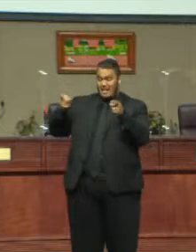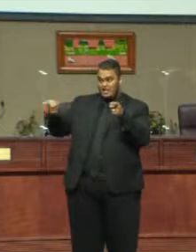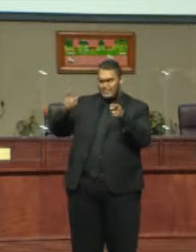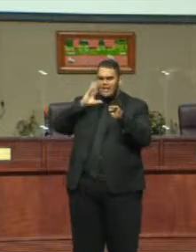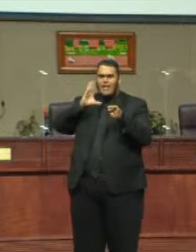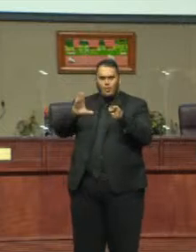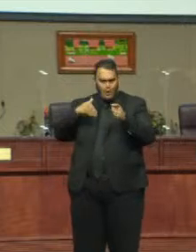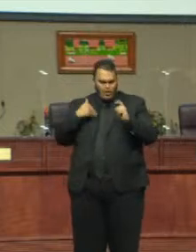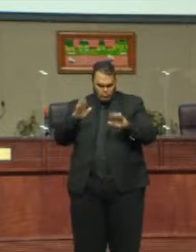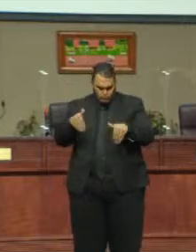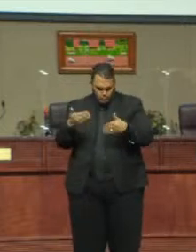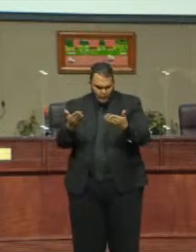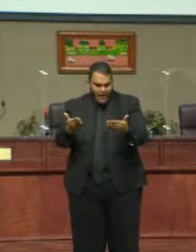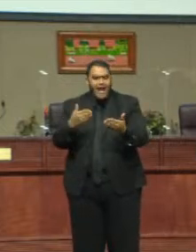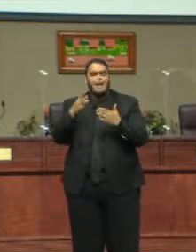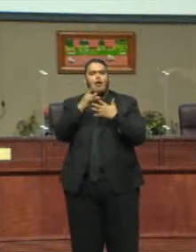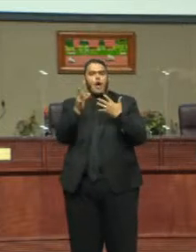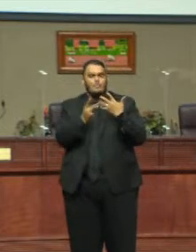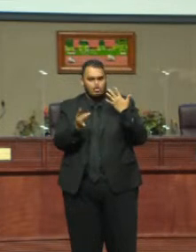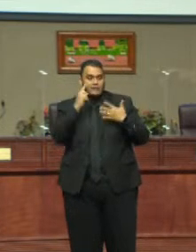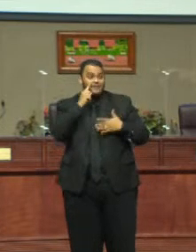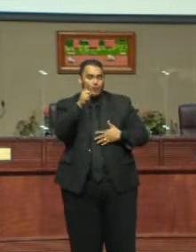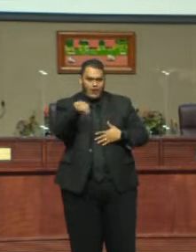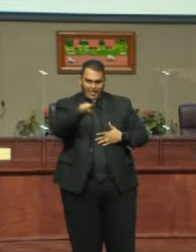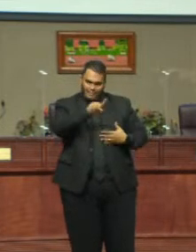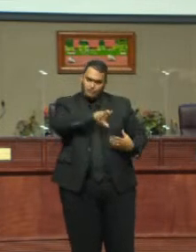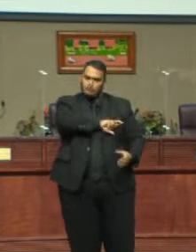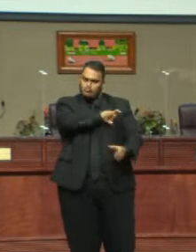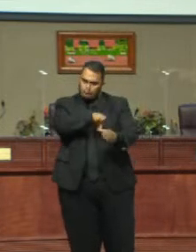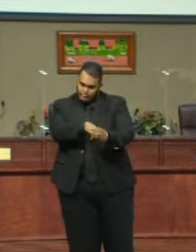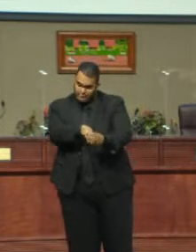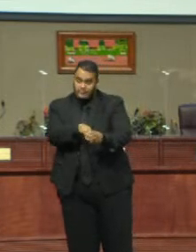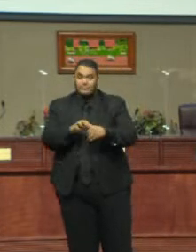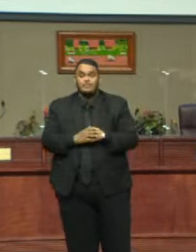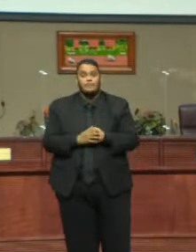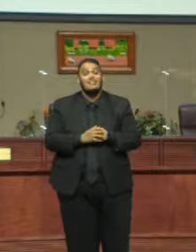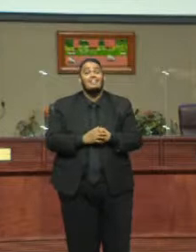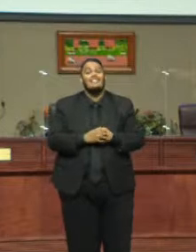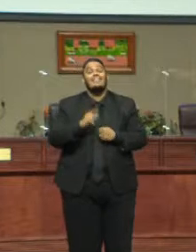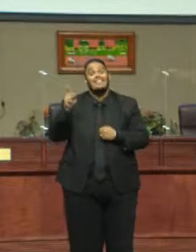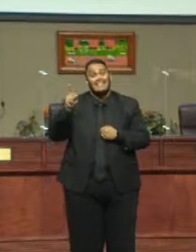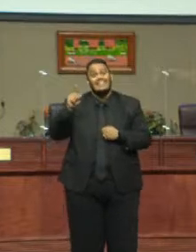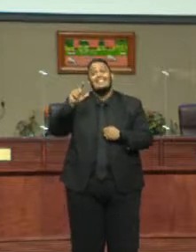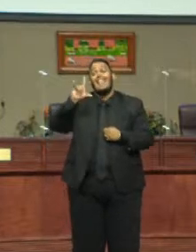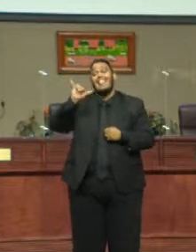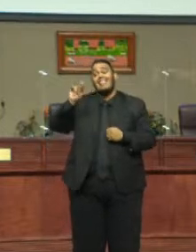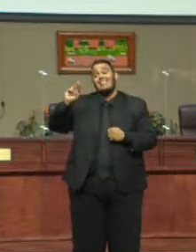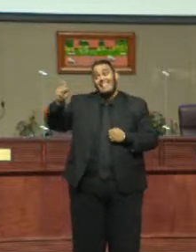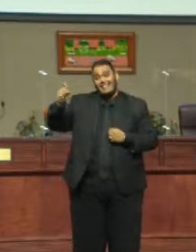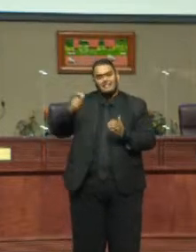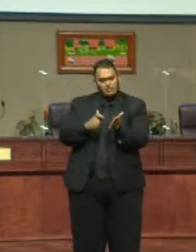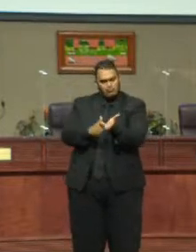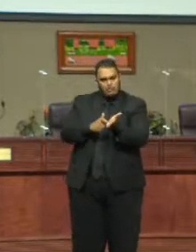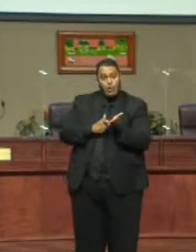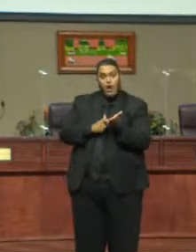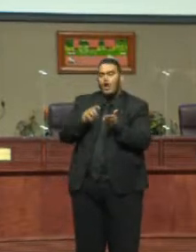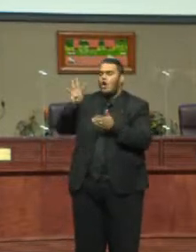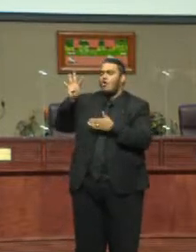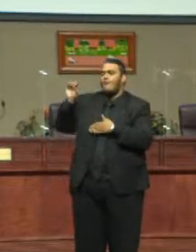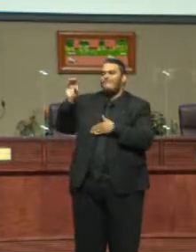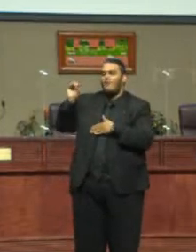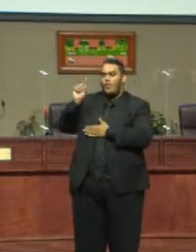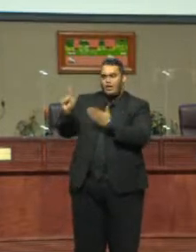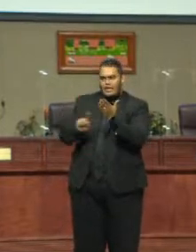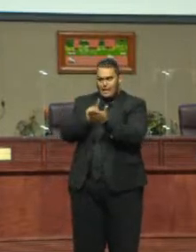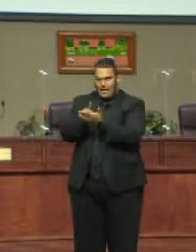to the site. Links needs at least 48-hour notice prior to scheduling a ride